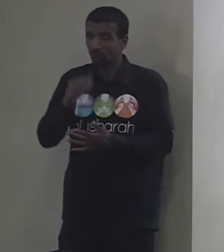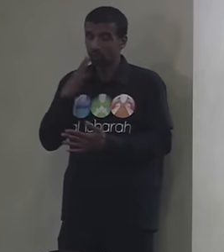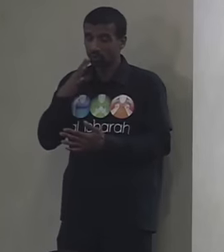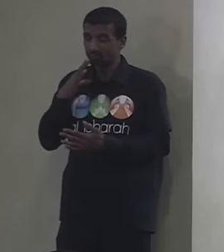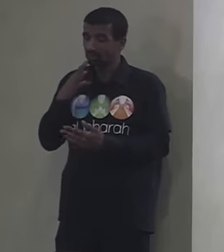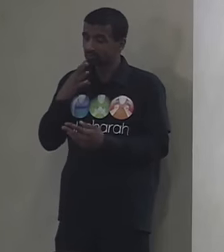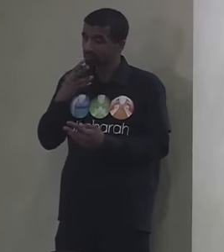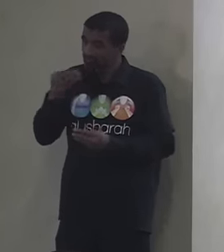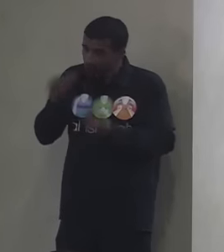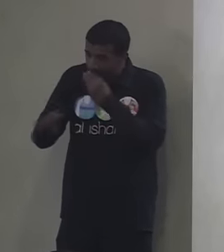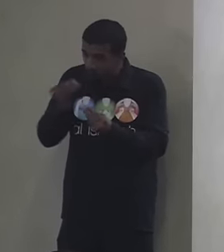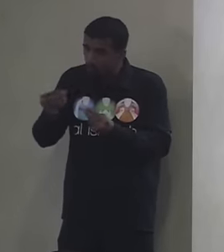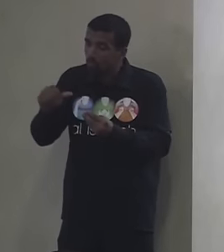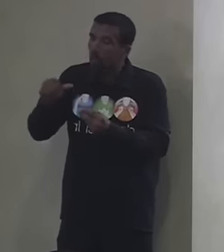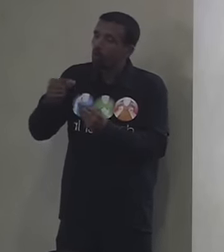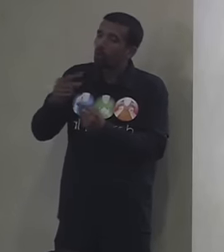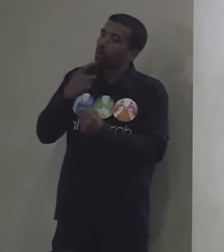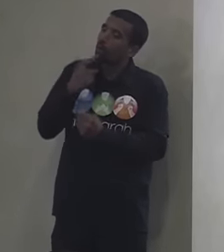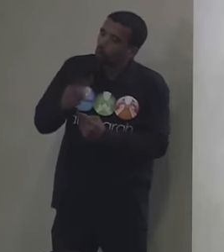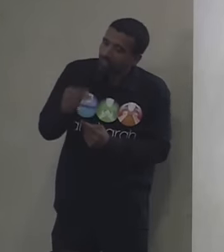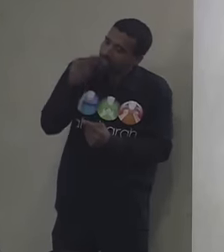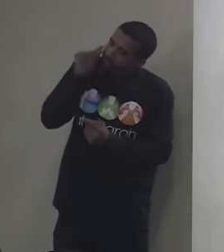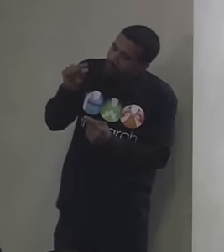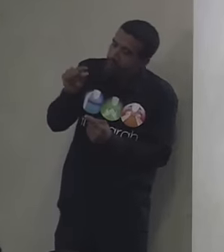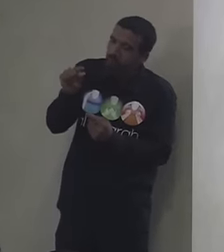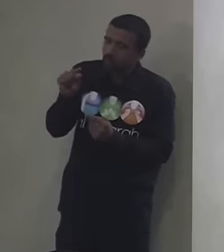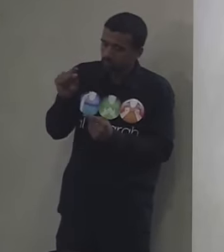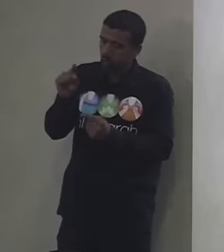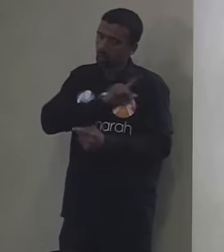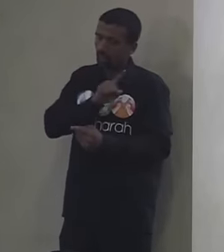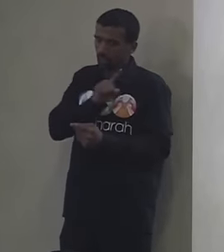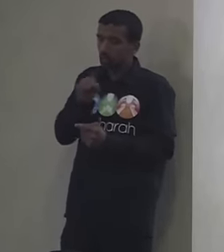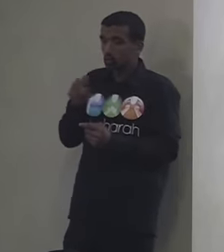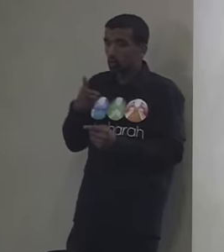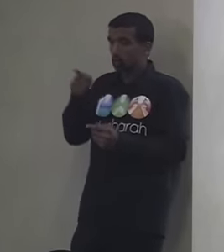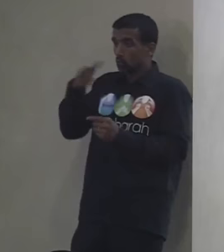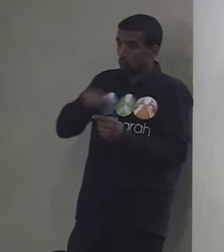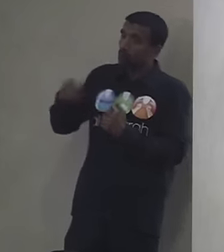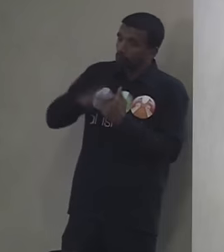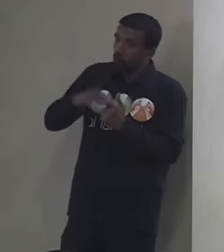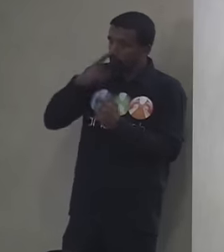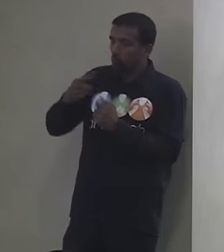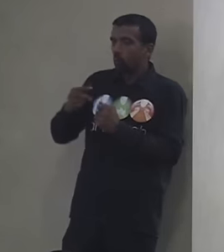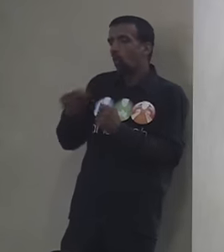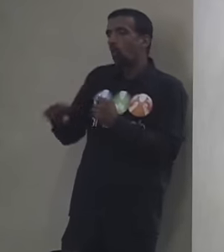yourself back. Because this is something we will be asked about. This is the na'im that we enjoy all the time.